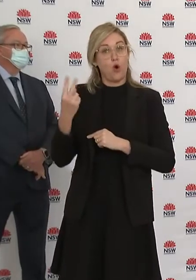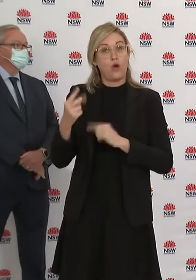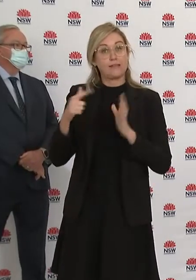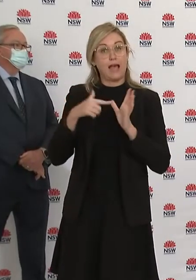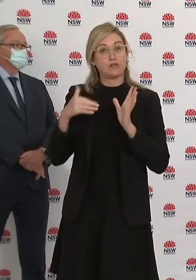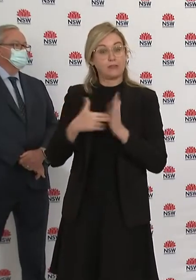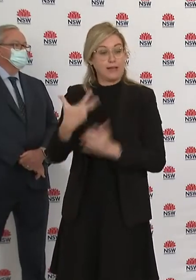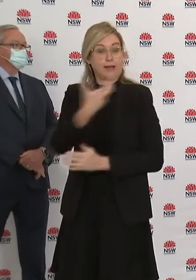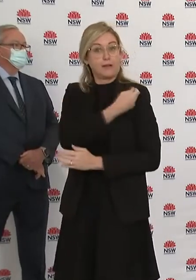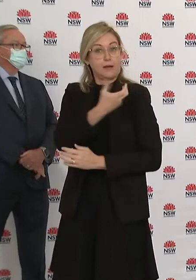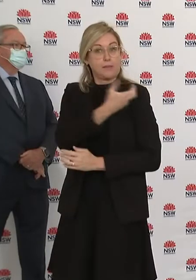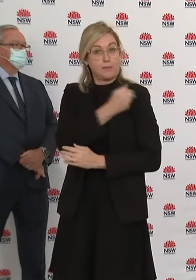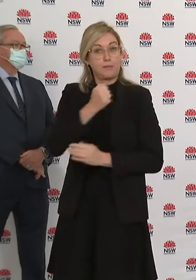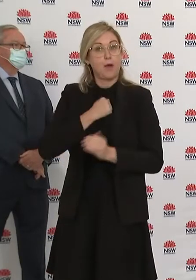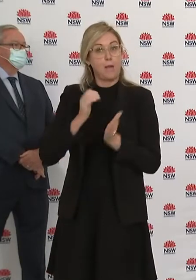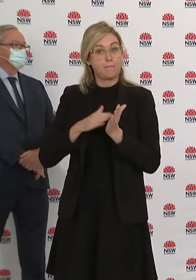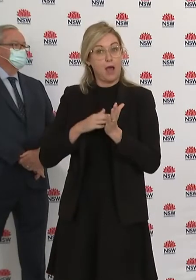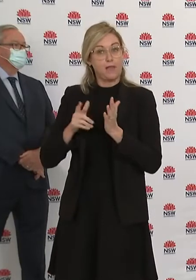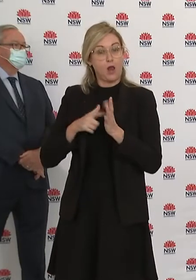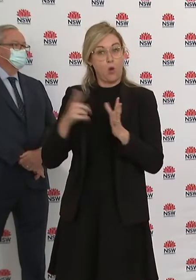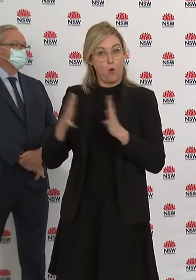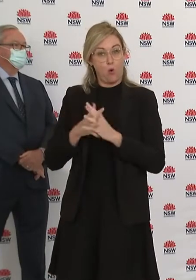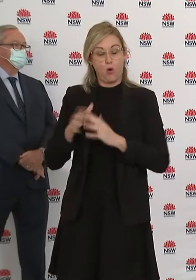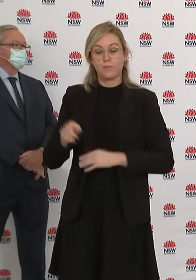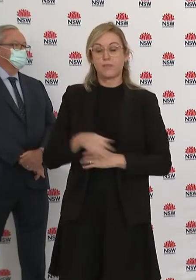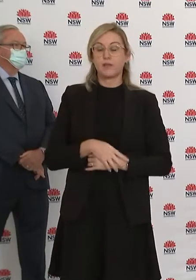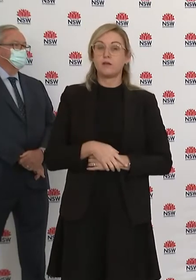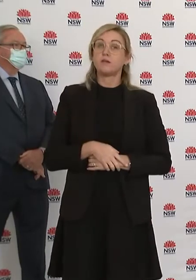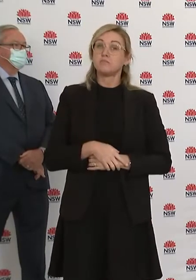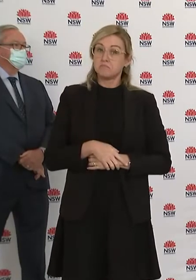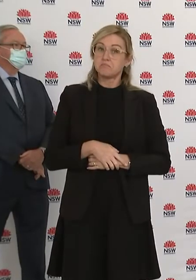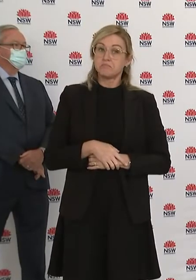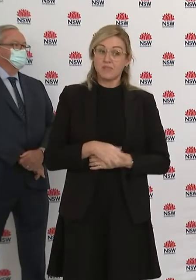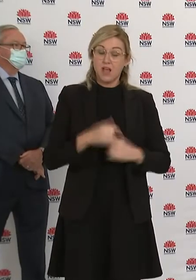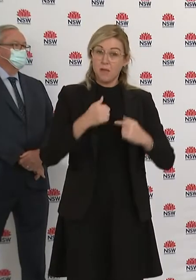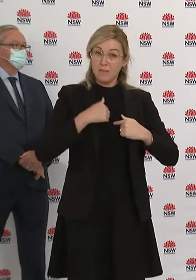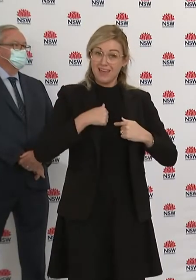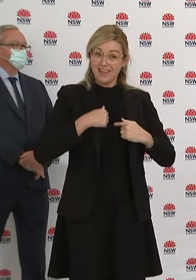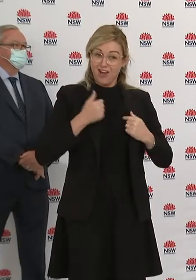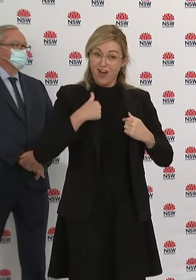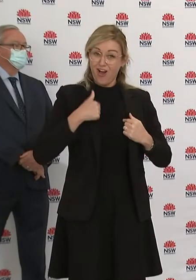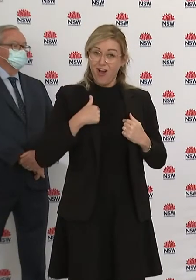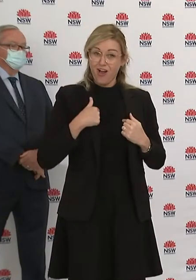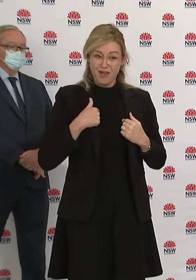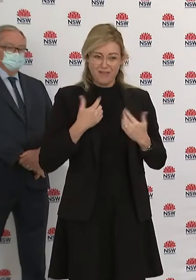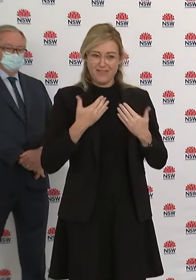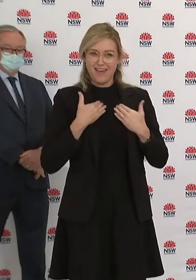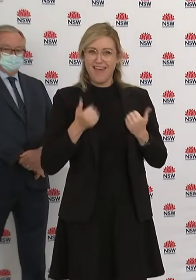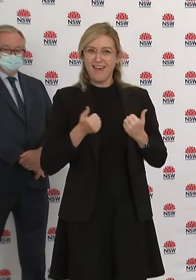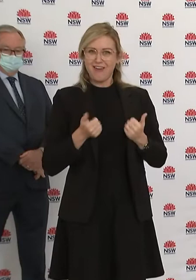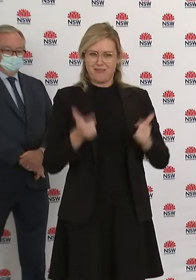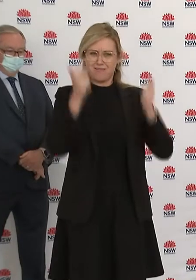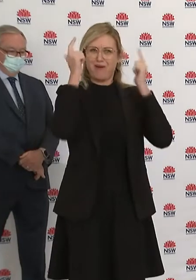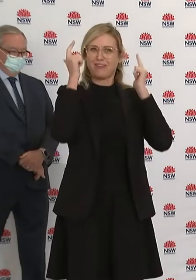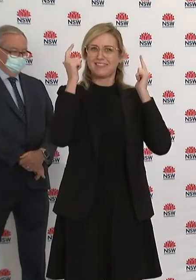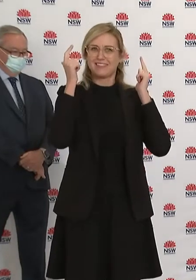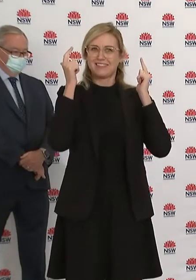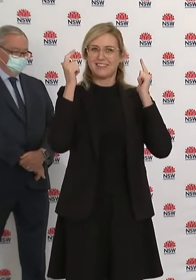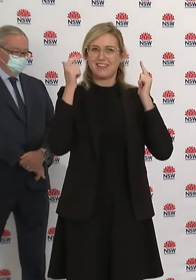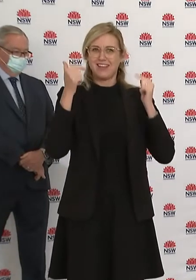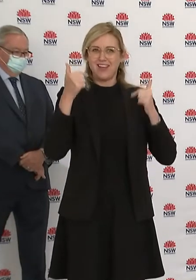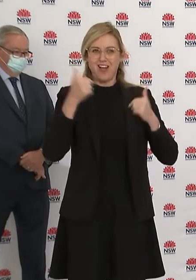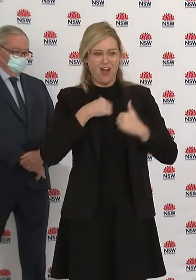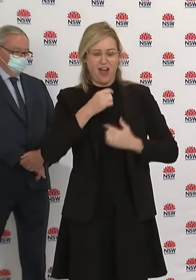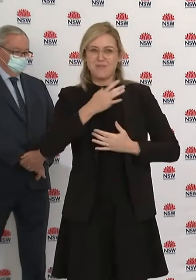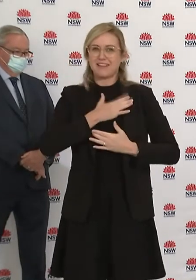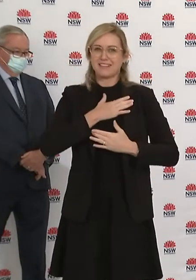AstraZeneca. So I just want to say that the Chief Health Officer would not recommend AstraZeneca to